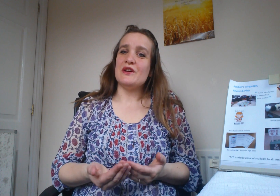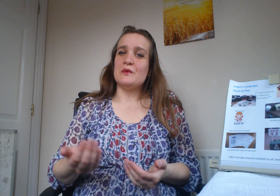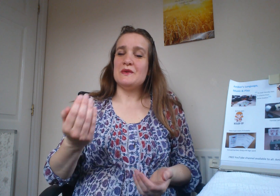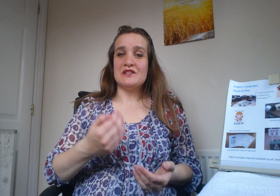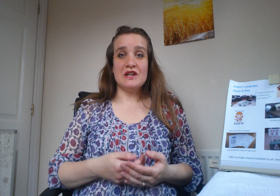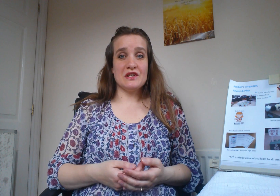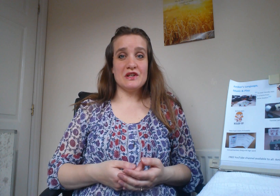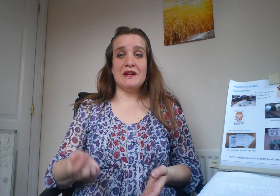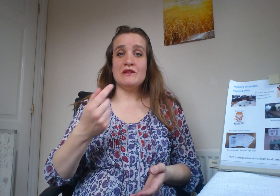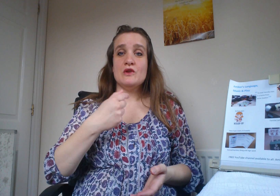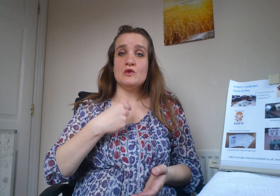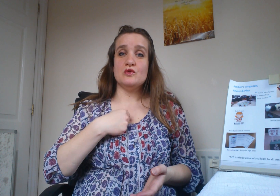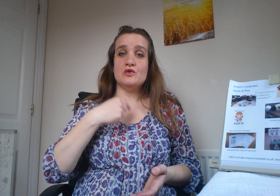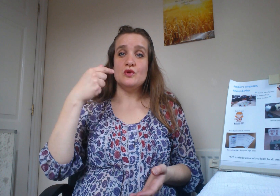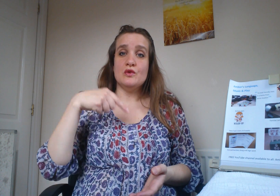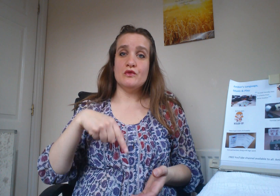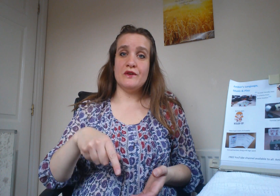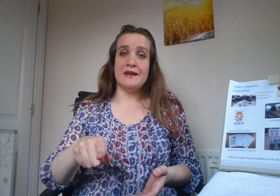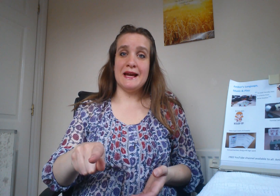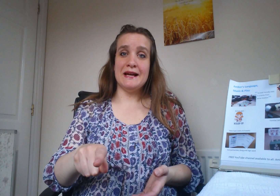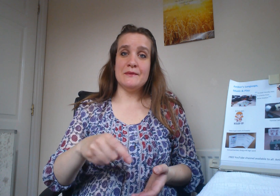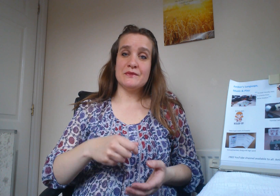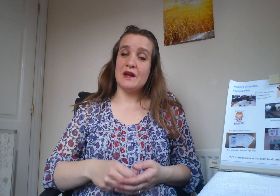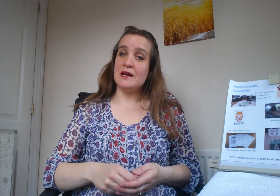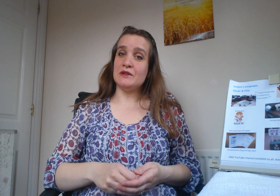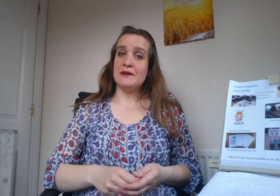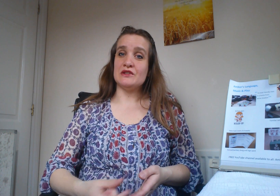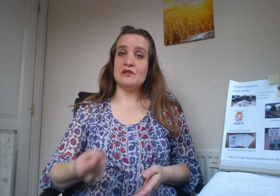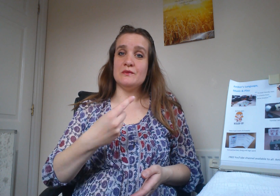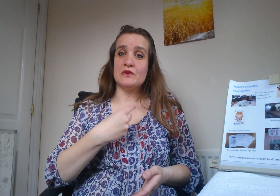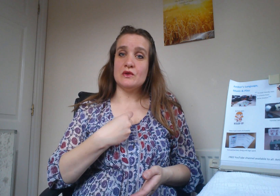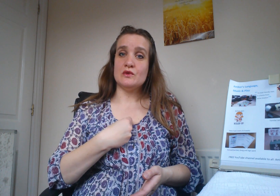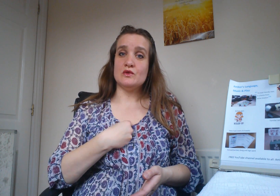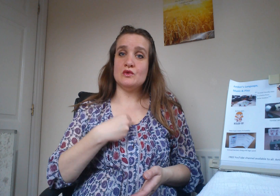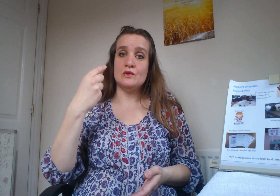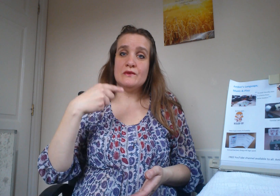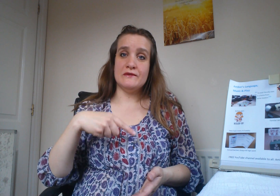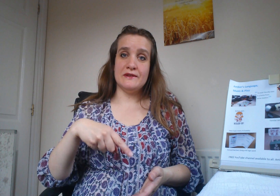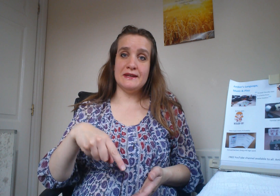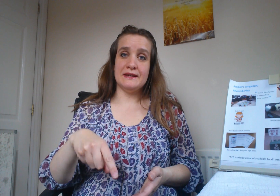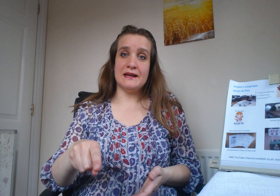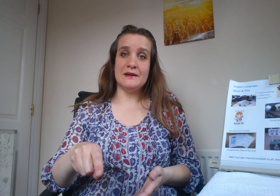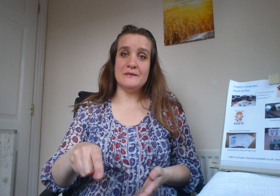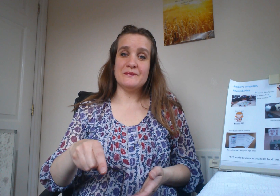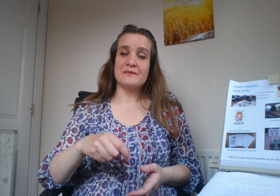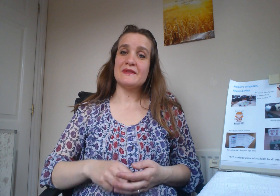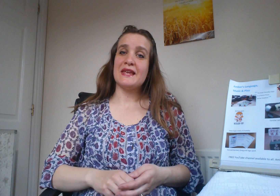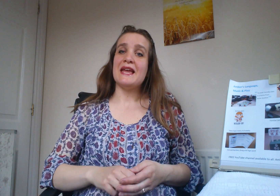we start off with Je vais à, I'm going to, Je vais à